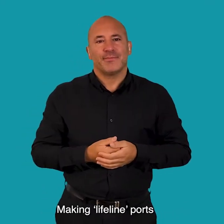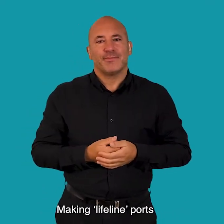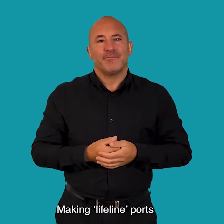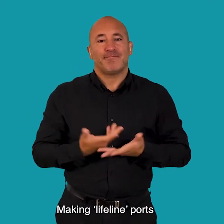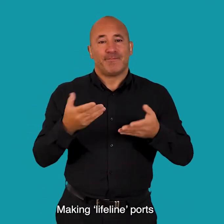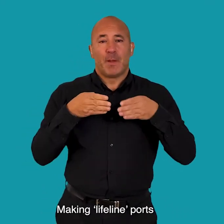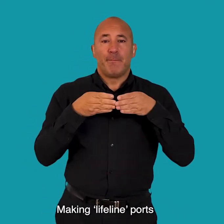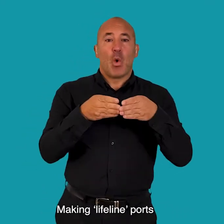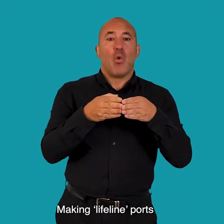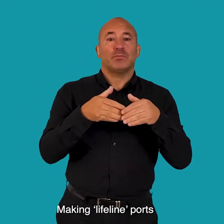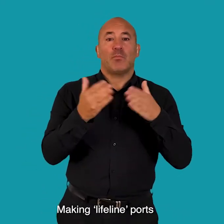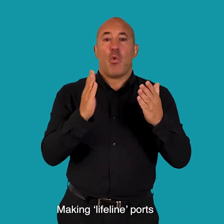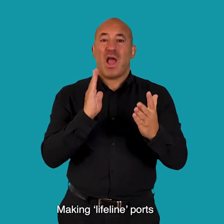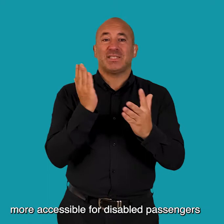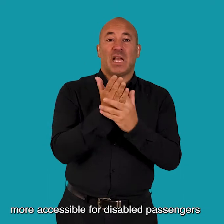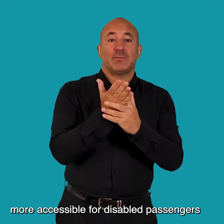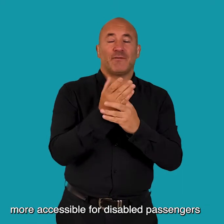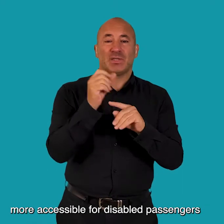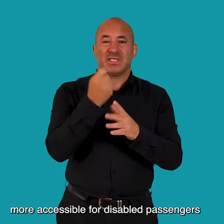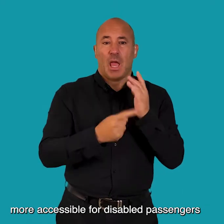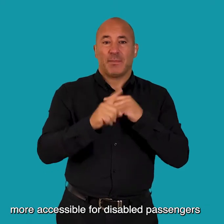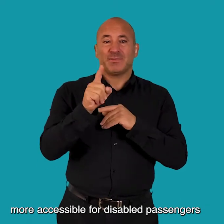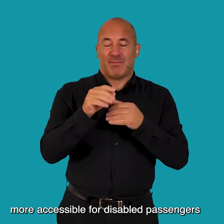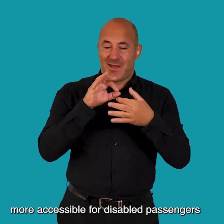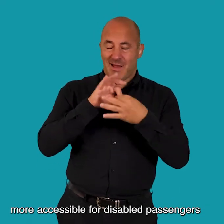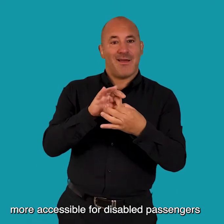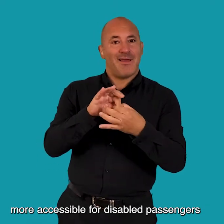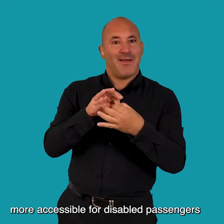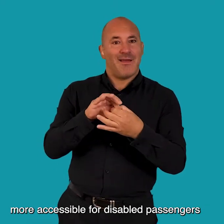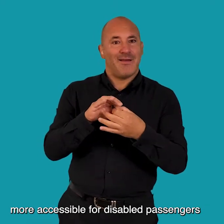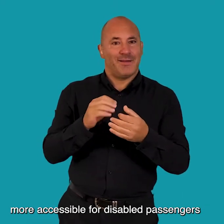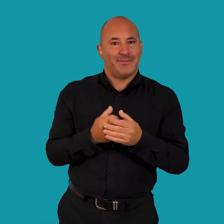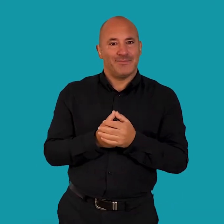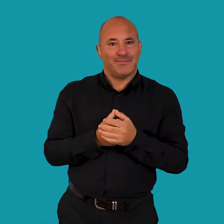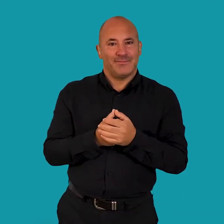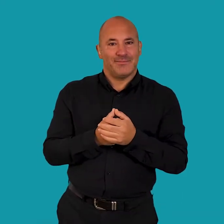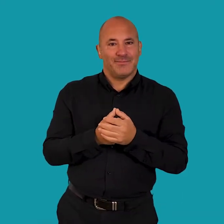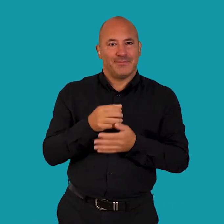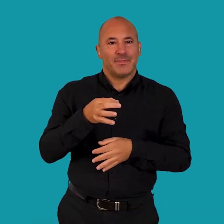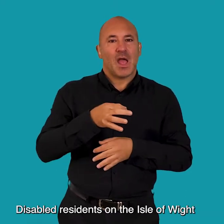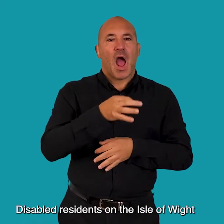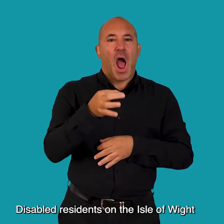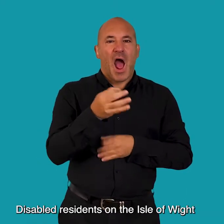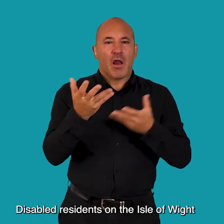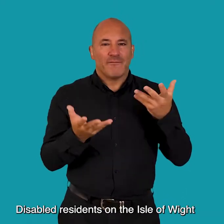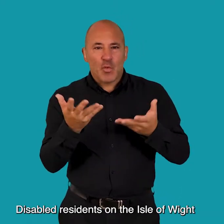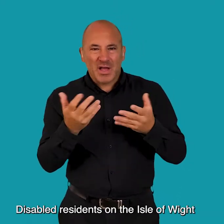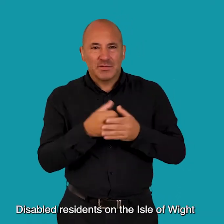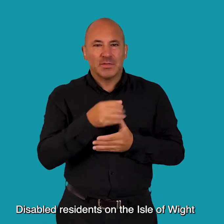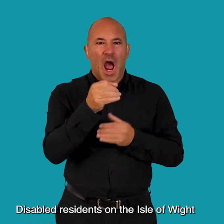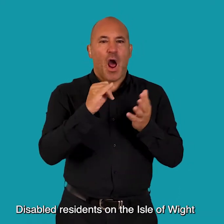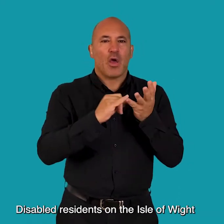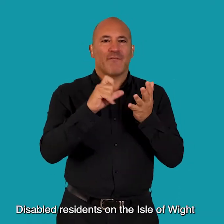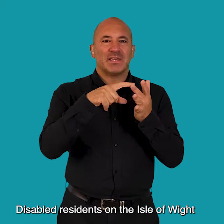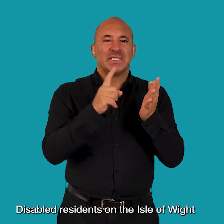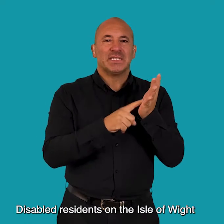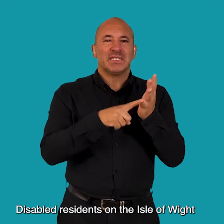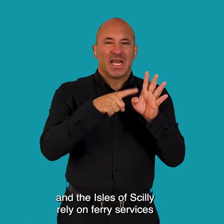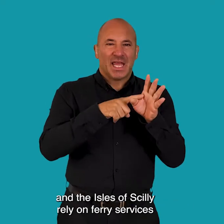Making Lifeline ports more accessible for disabled passengers. Disabled residents on the Isle of Wight and the Isles